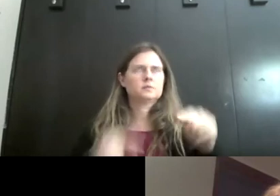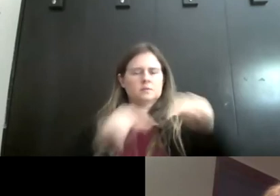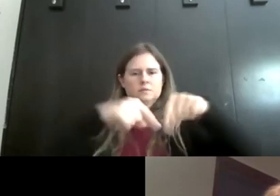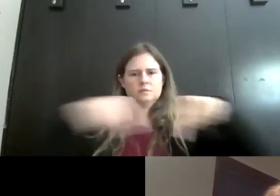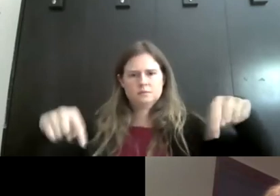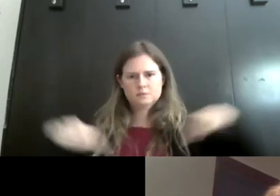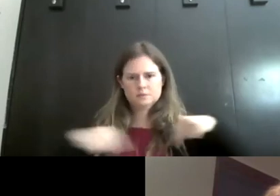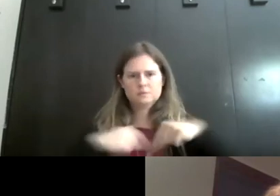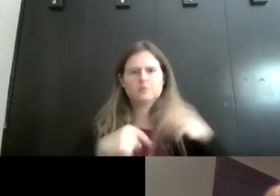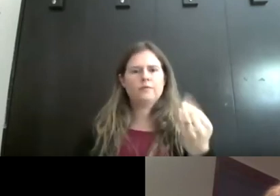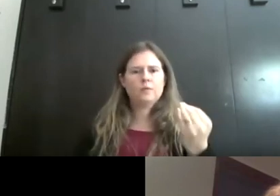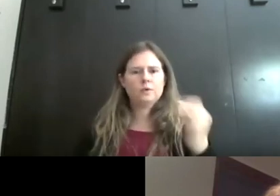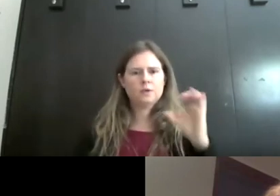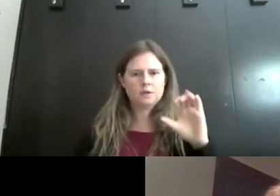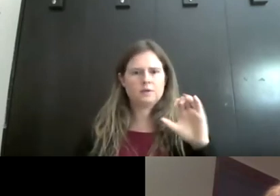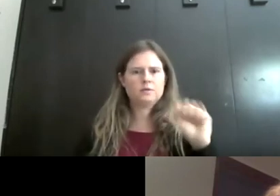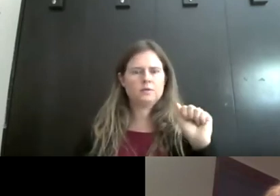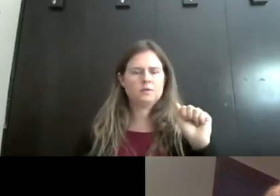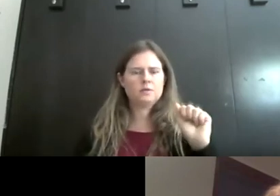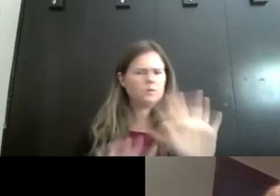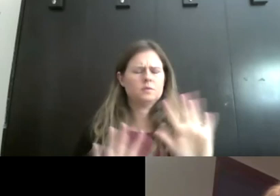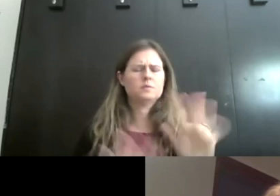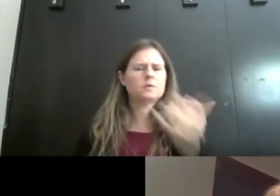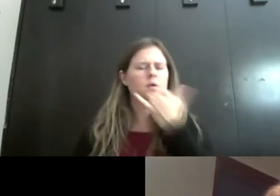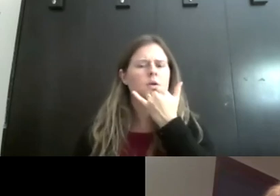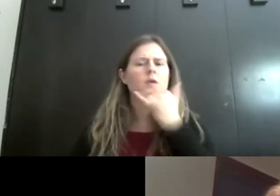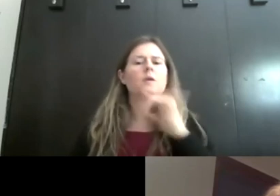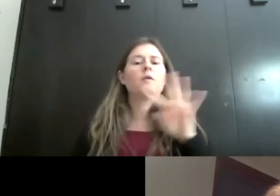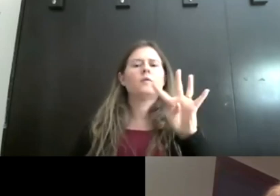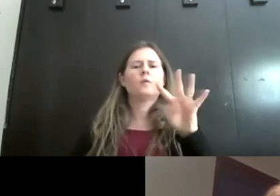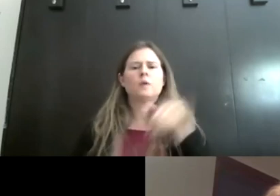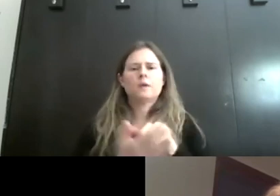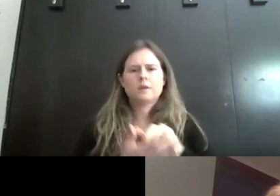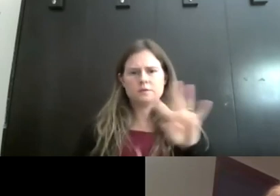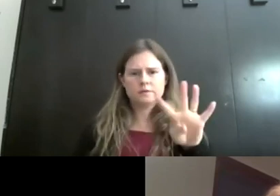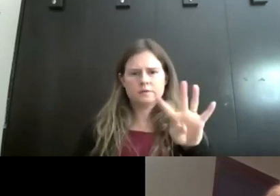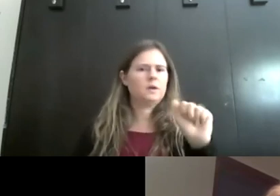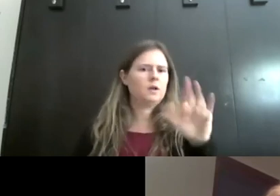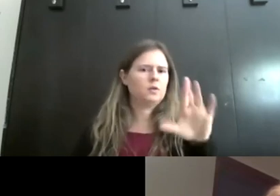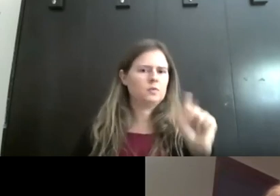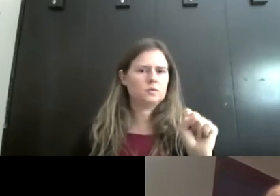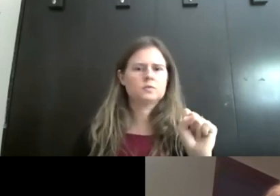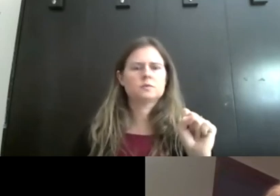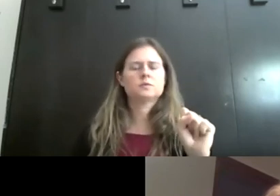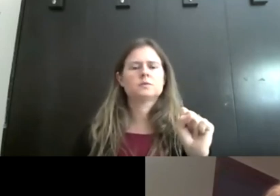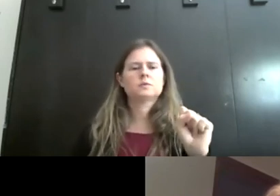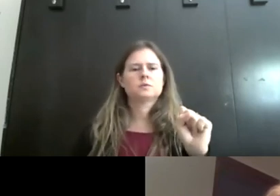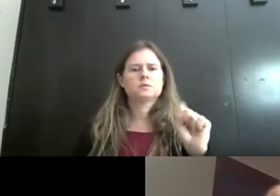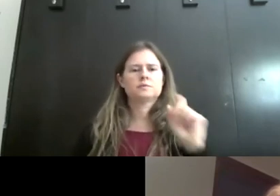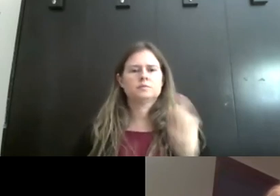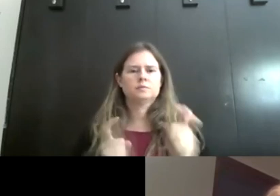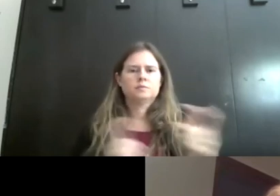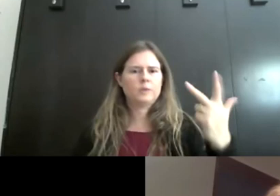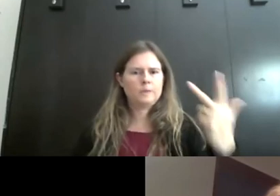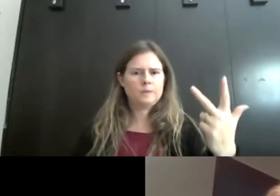1,400 acres. No, I apologize, 4,400 acres. Those three men were given in basically